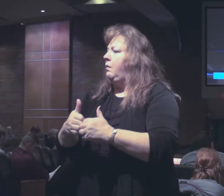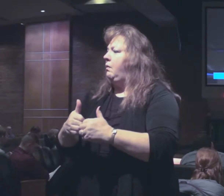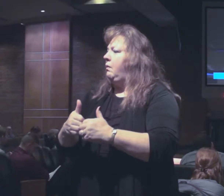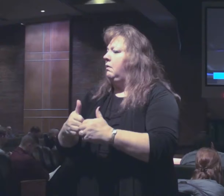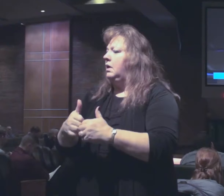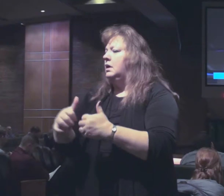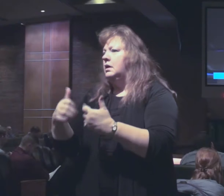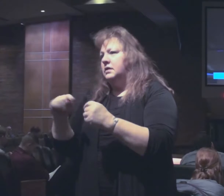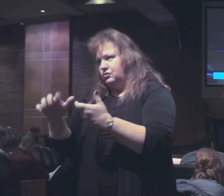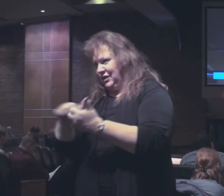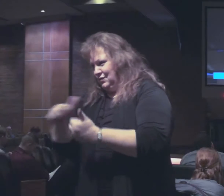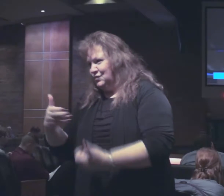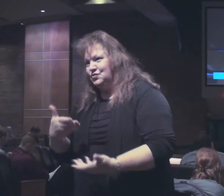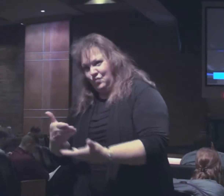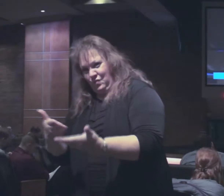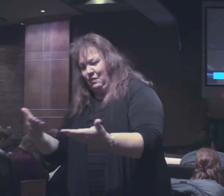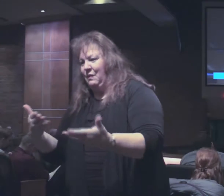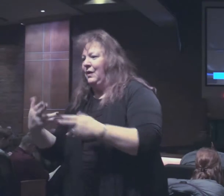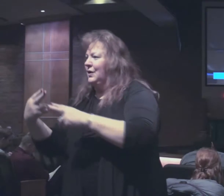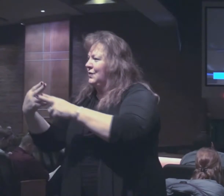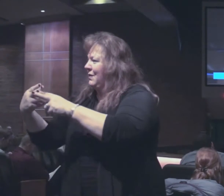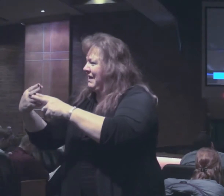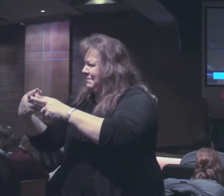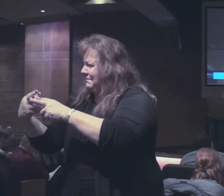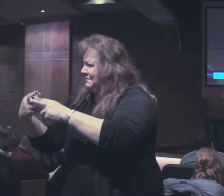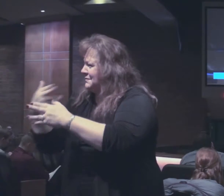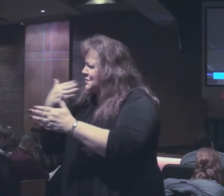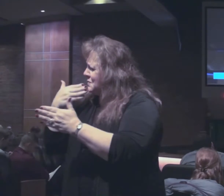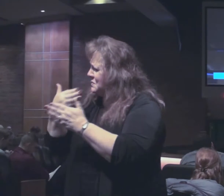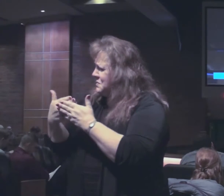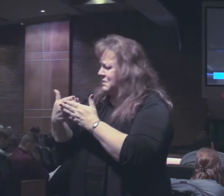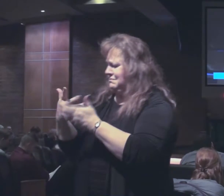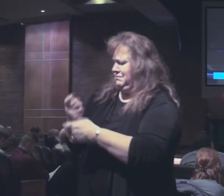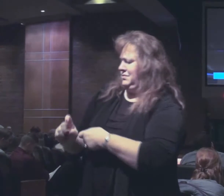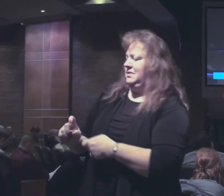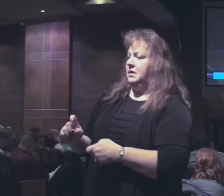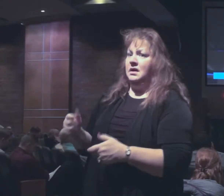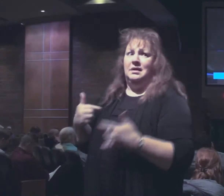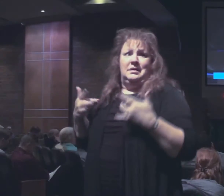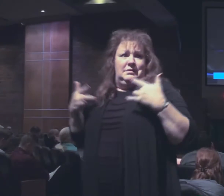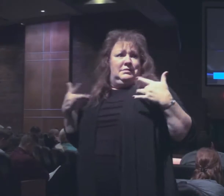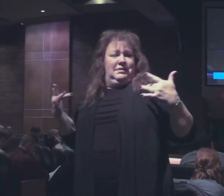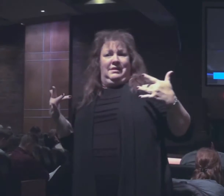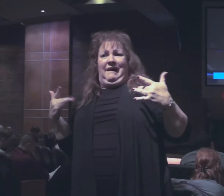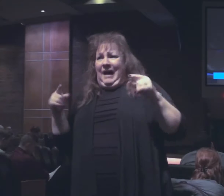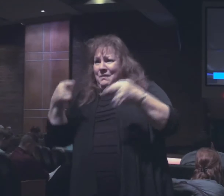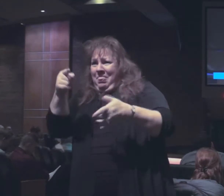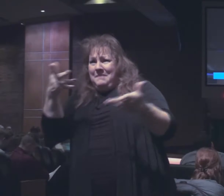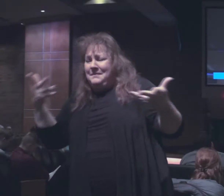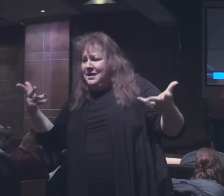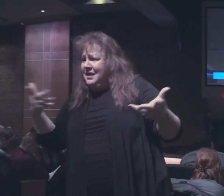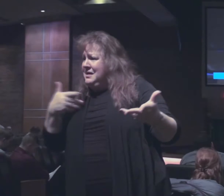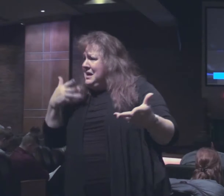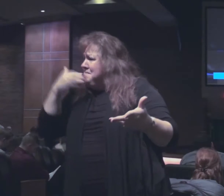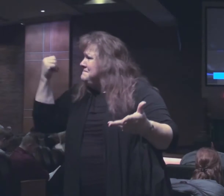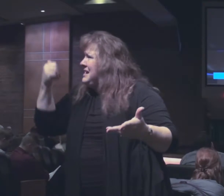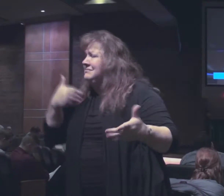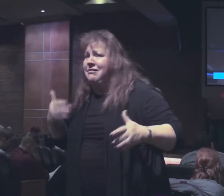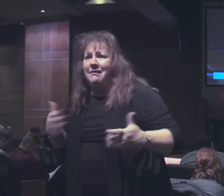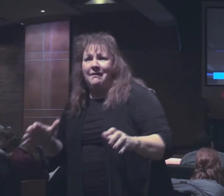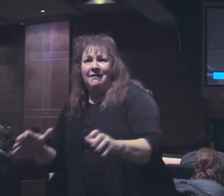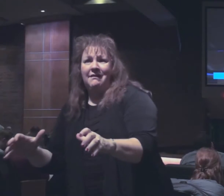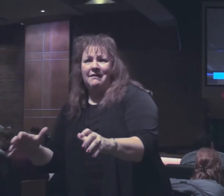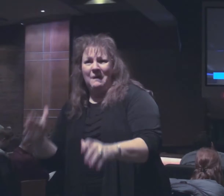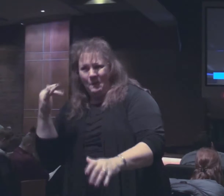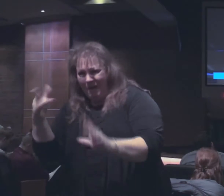to destroy your reputation. So I didn't do anything to them. I've done the best I could. I